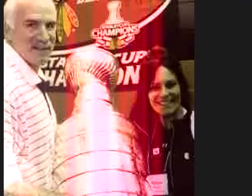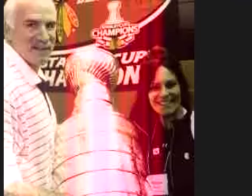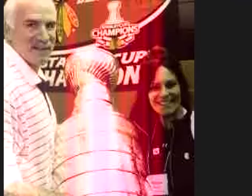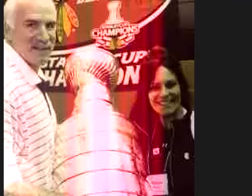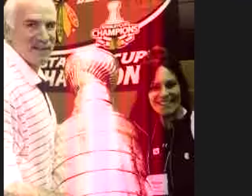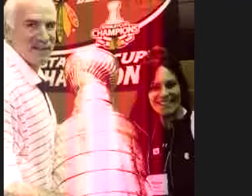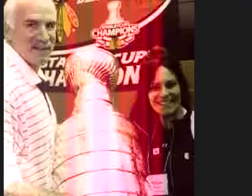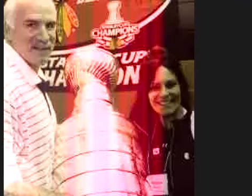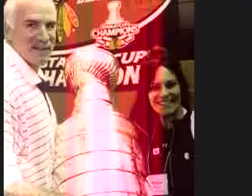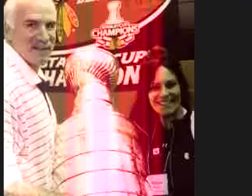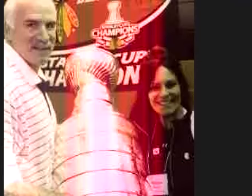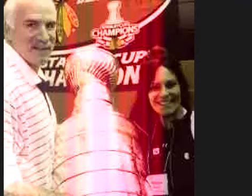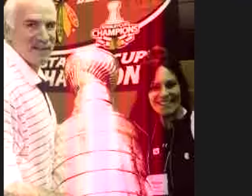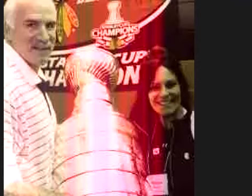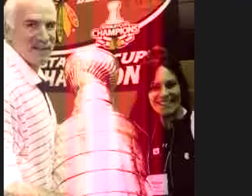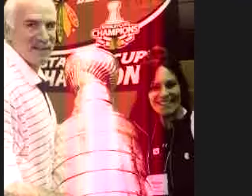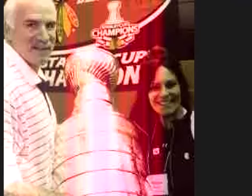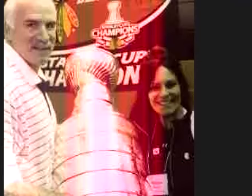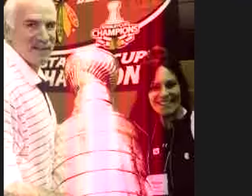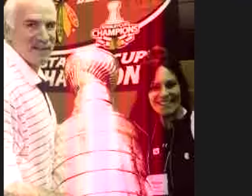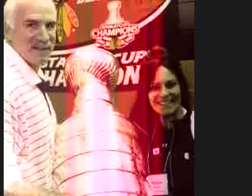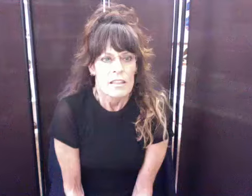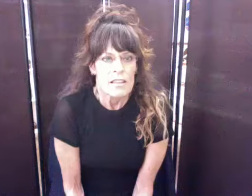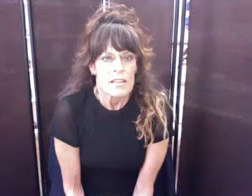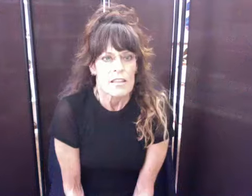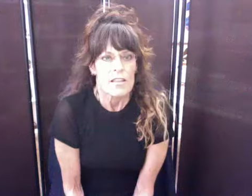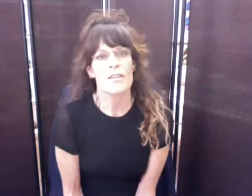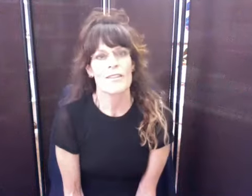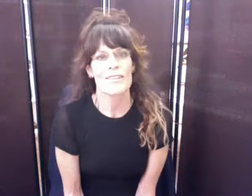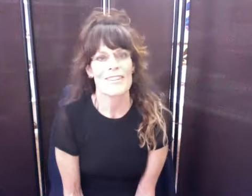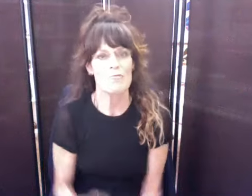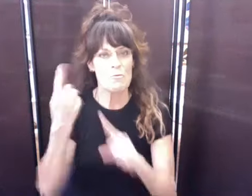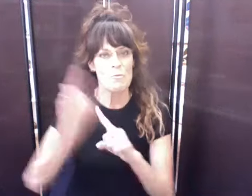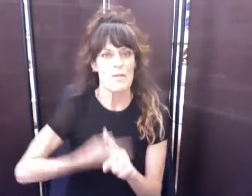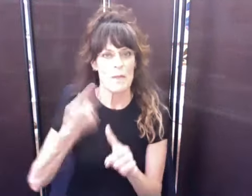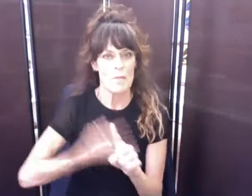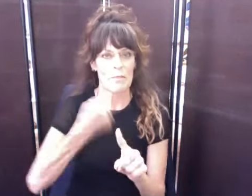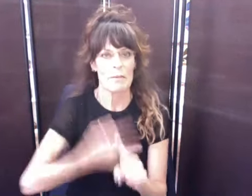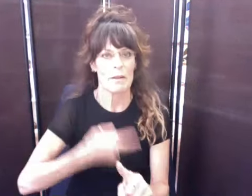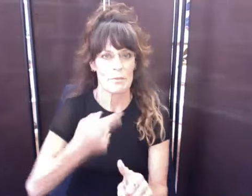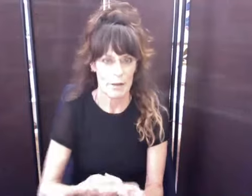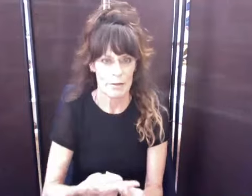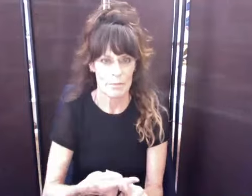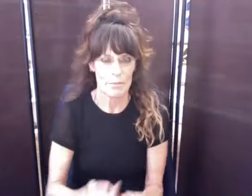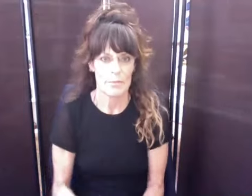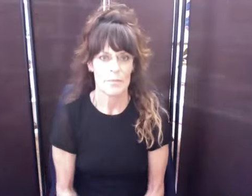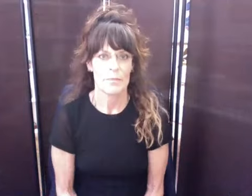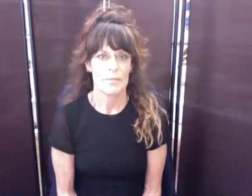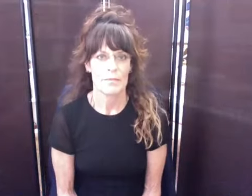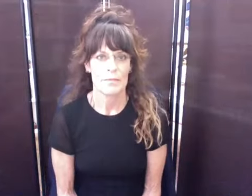off. Month by month by month by month. I'm free today. I'm free today. Not because I'm